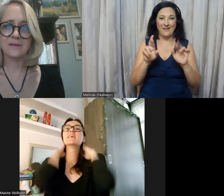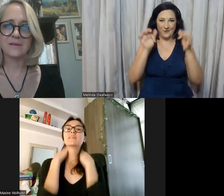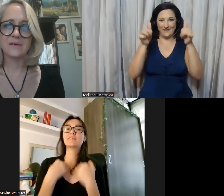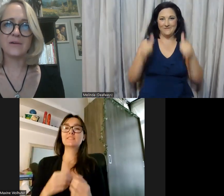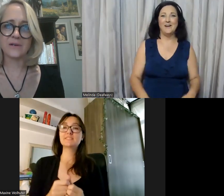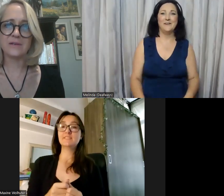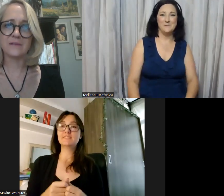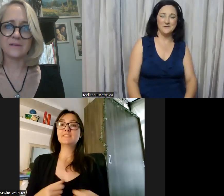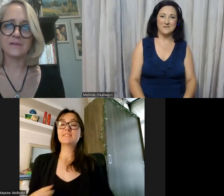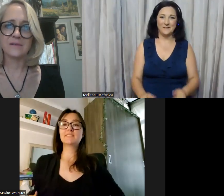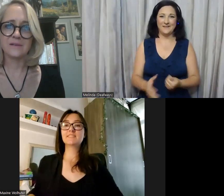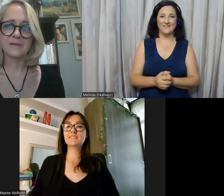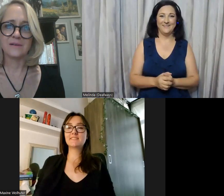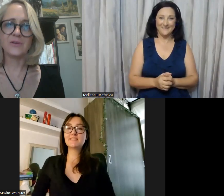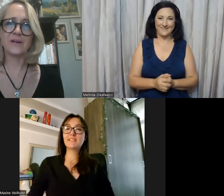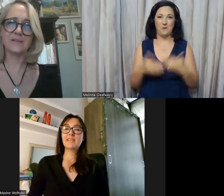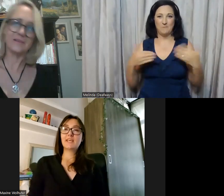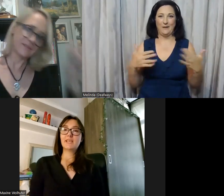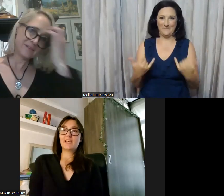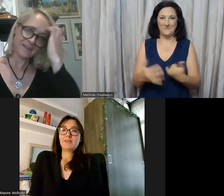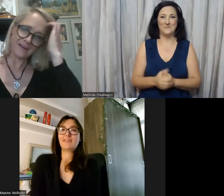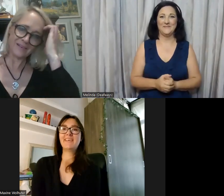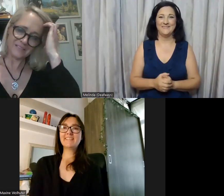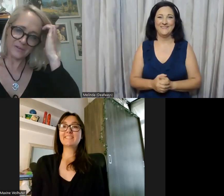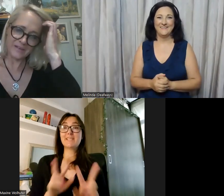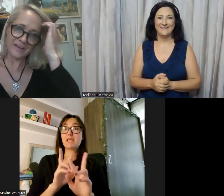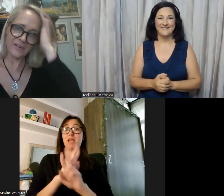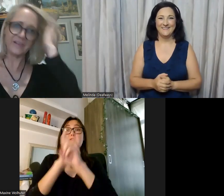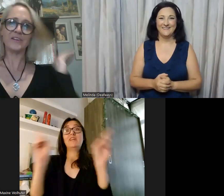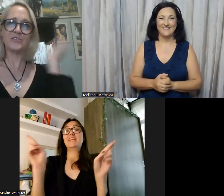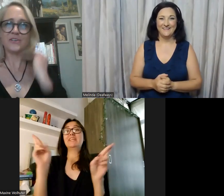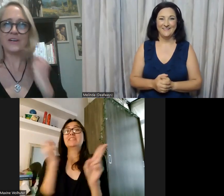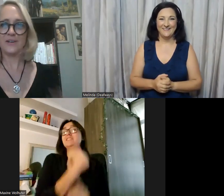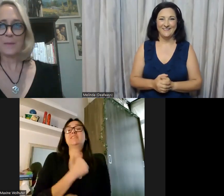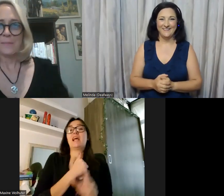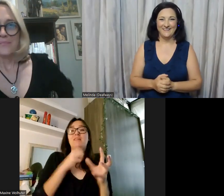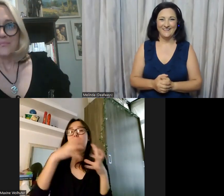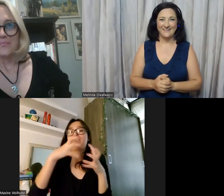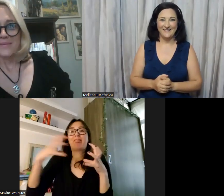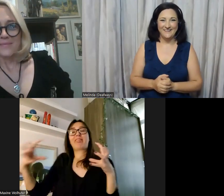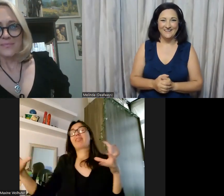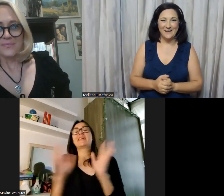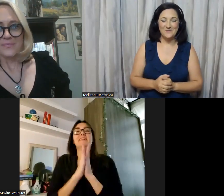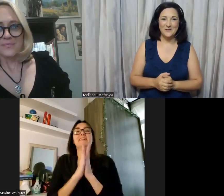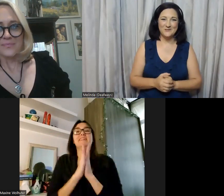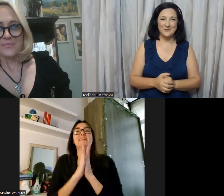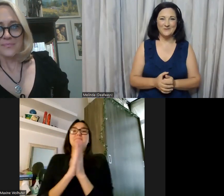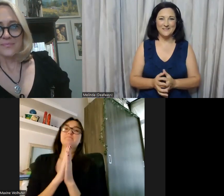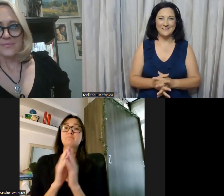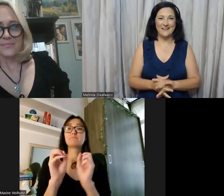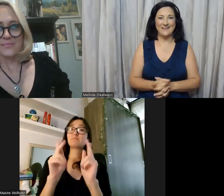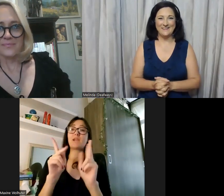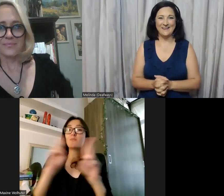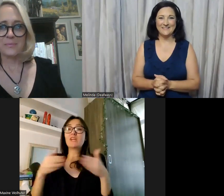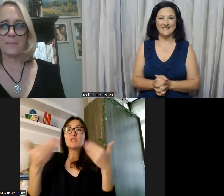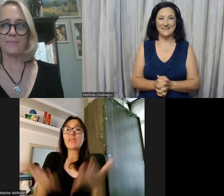Ja, okay, ons kan begin. Alright. Okay, so we're ready to roll. I'm so sorry for